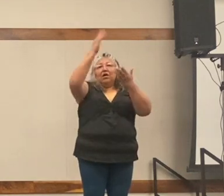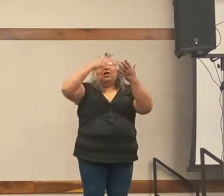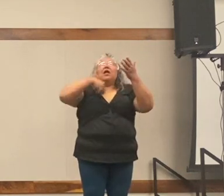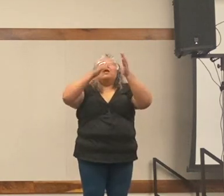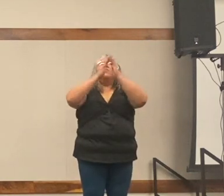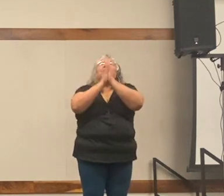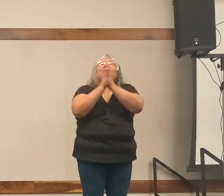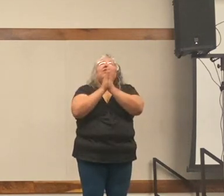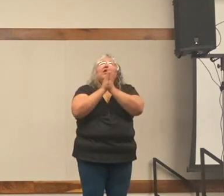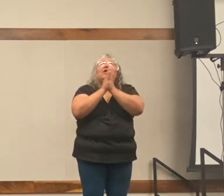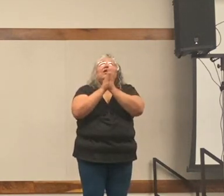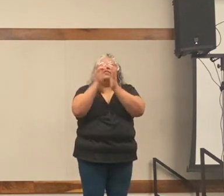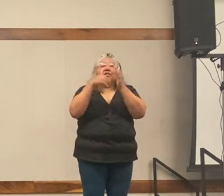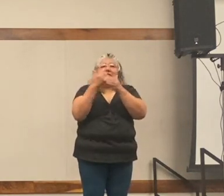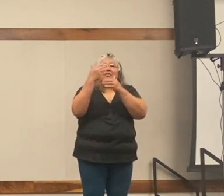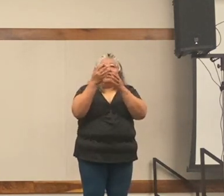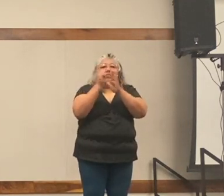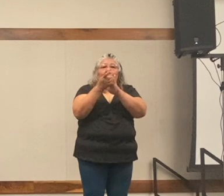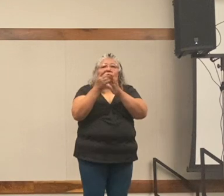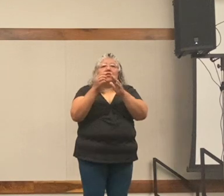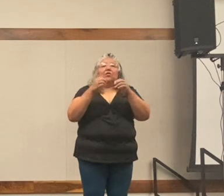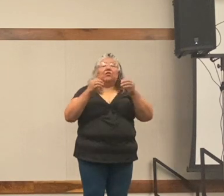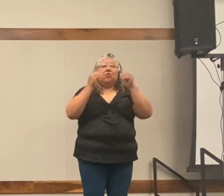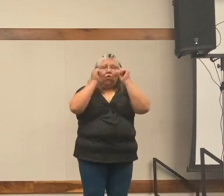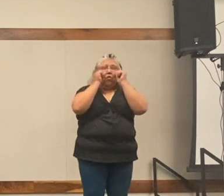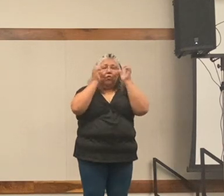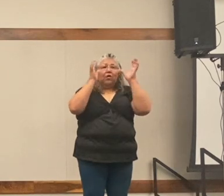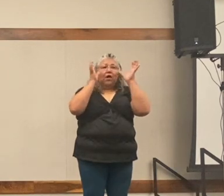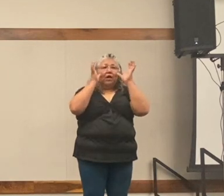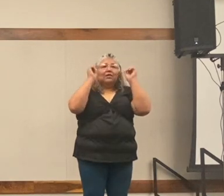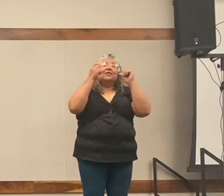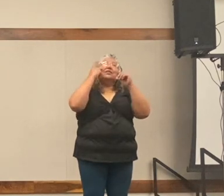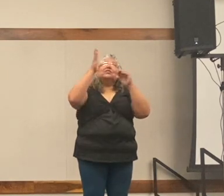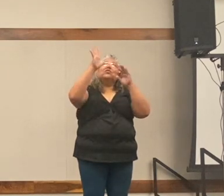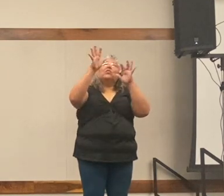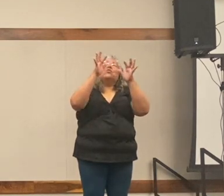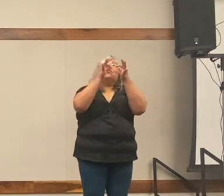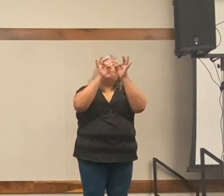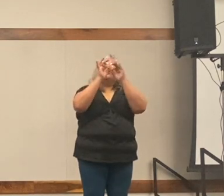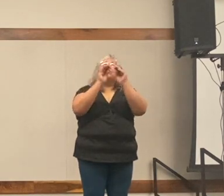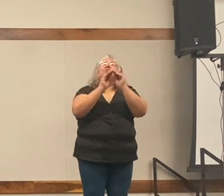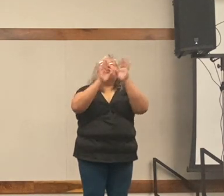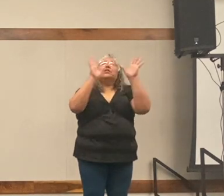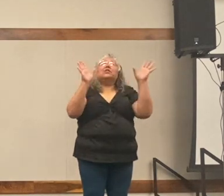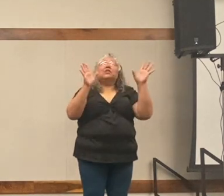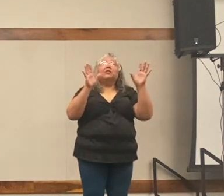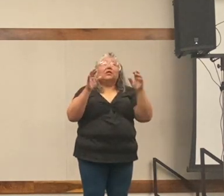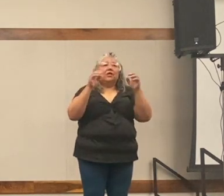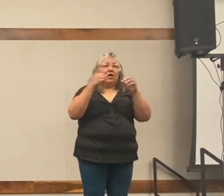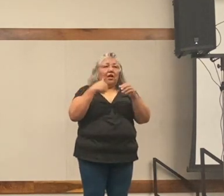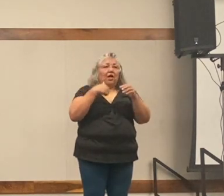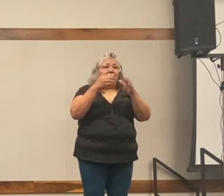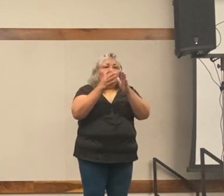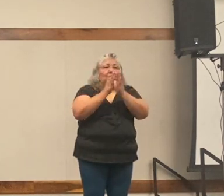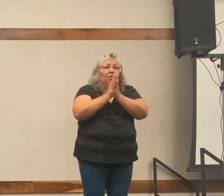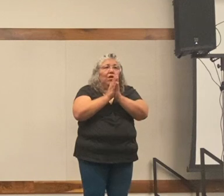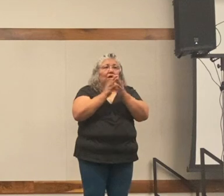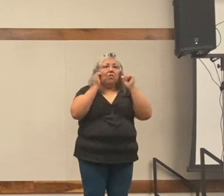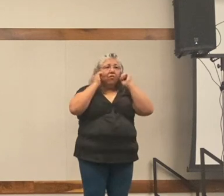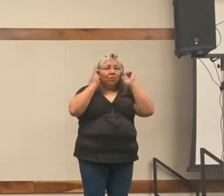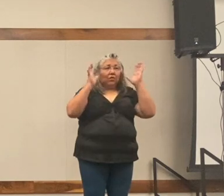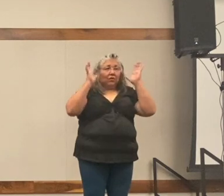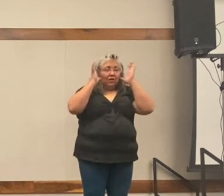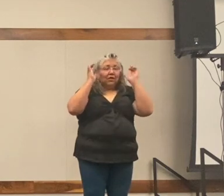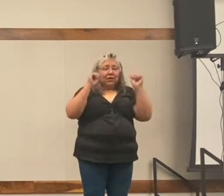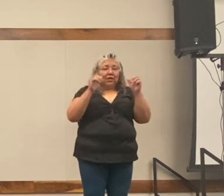pray that in these next moments that you would open our eyes so that we can see your word more clearly. And, Father, and I pray that you open up our ears so we